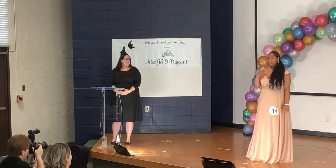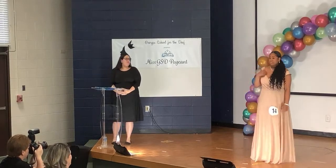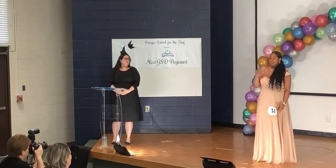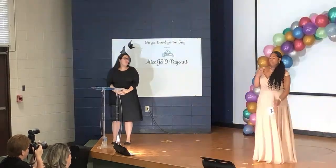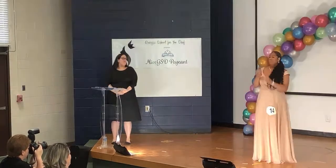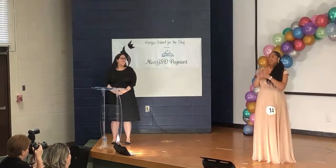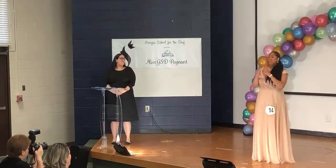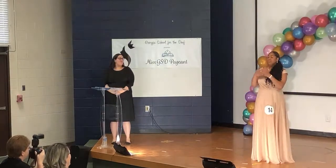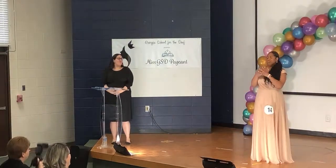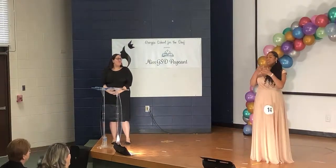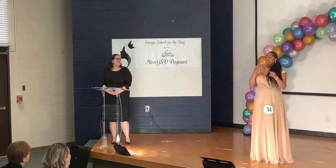the world?